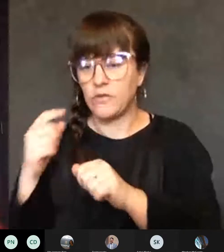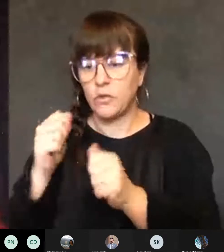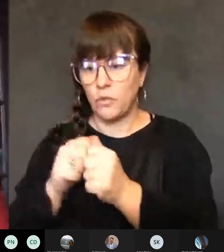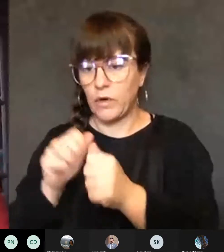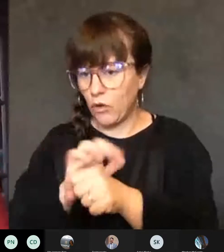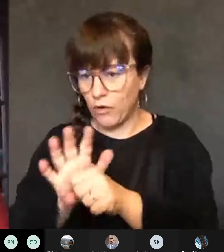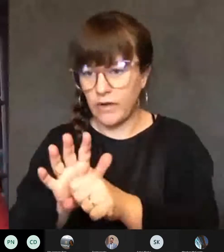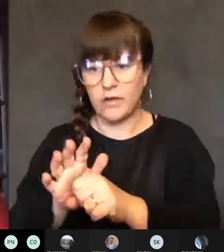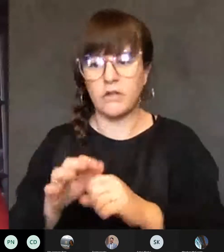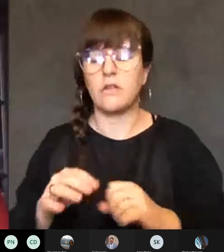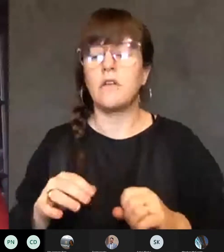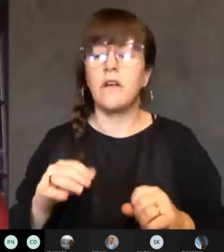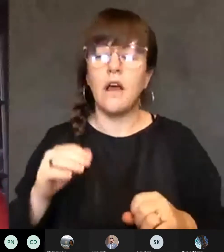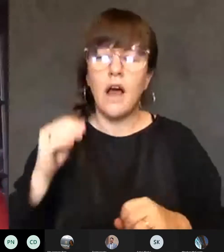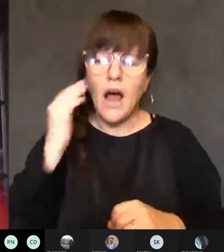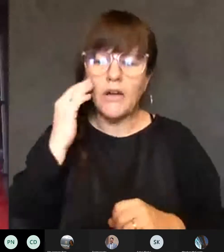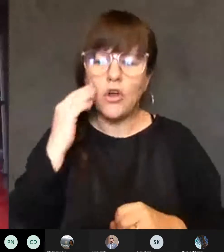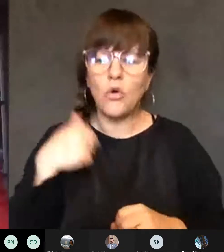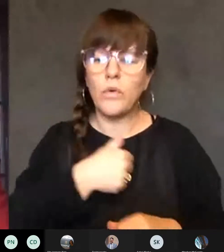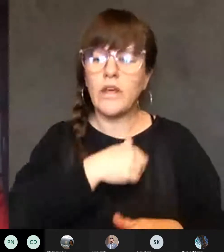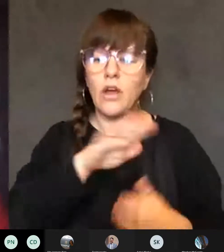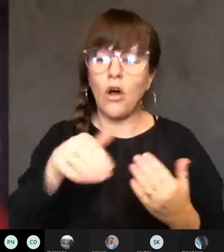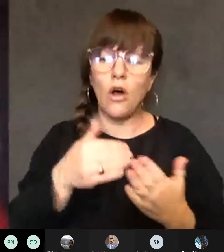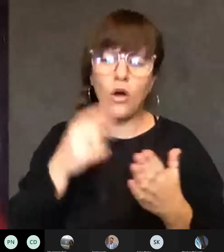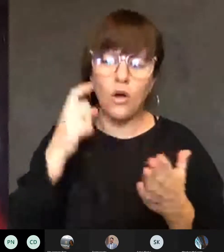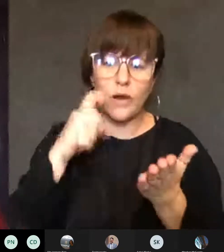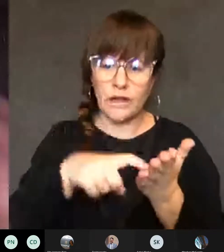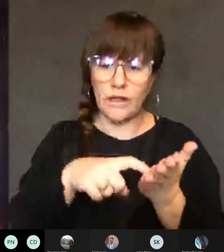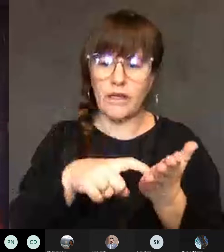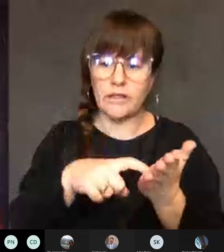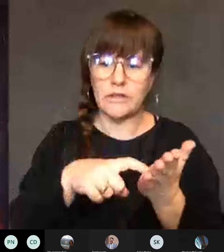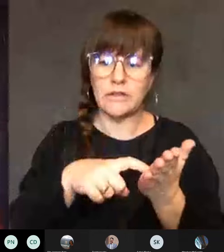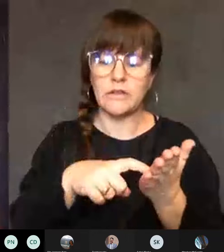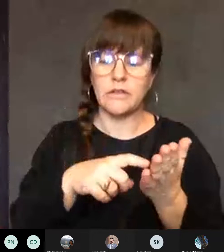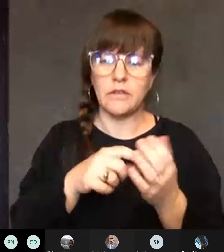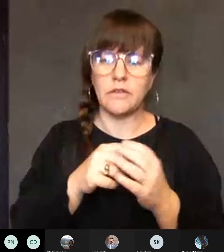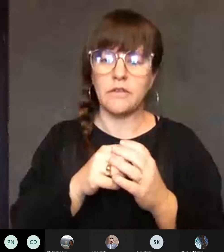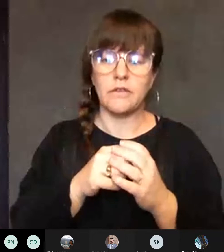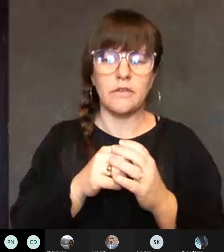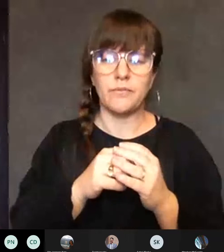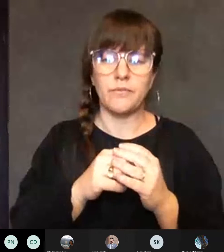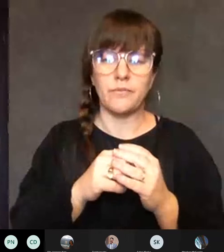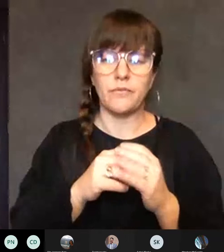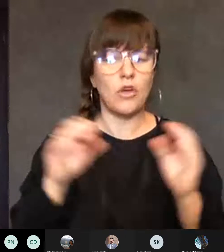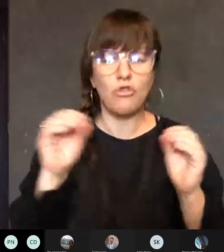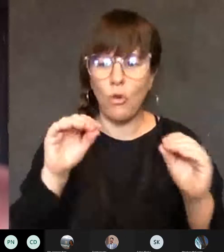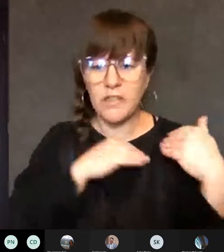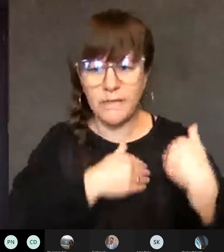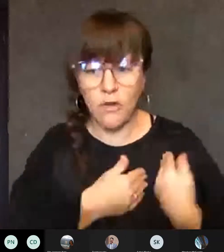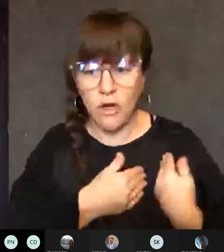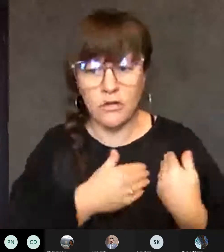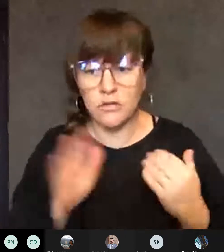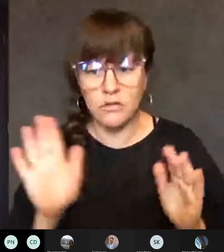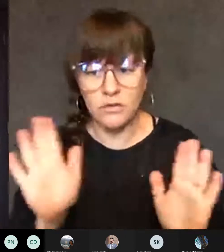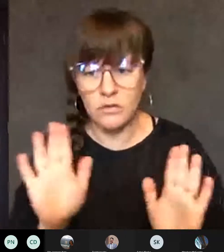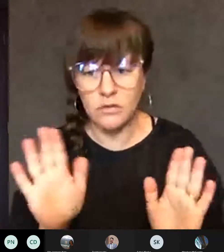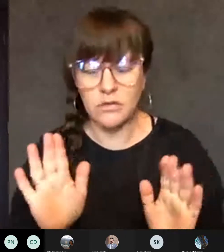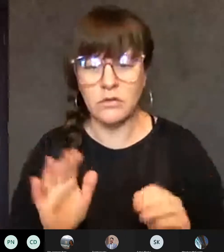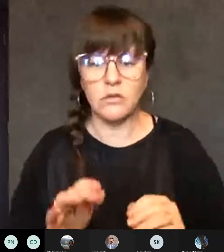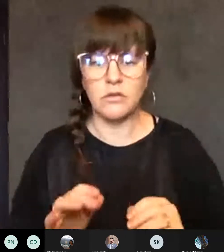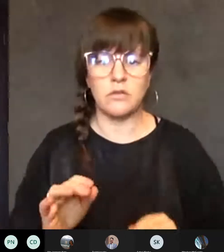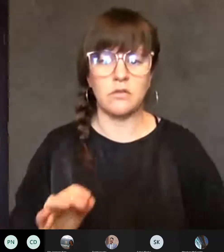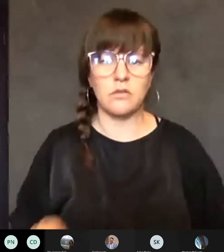recognize that there are, and this is due to nobody who works there, nobody who probably even works here